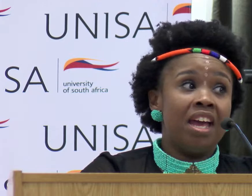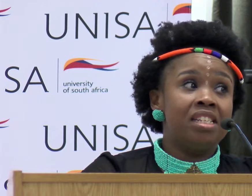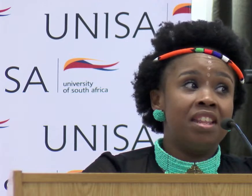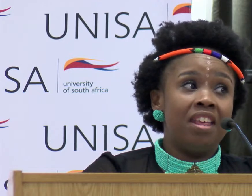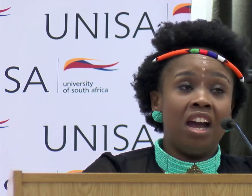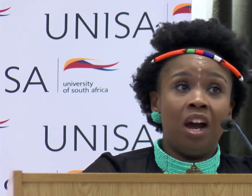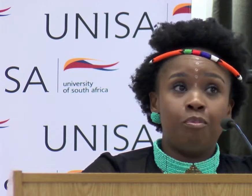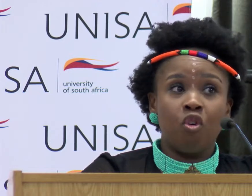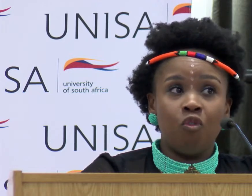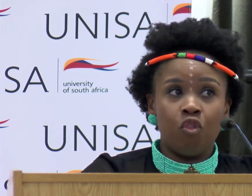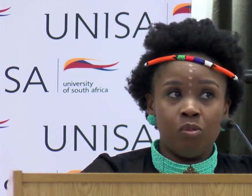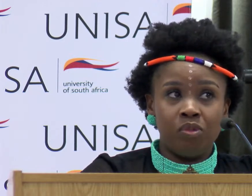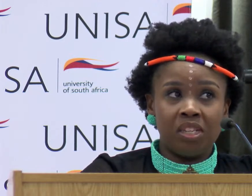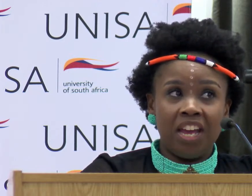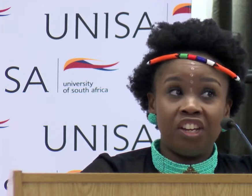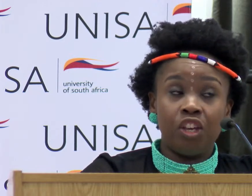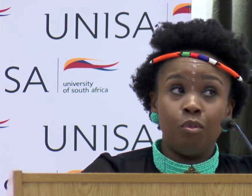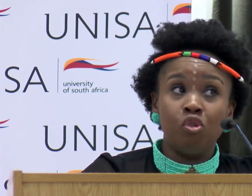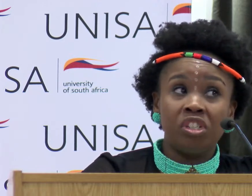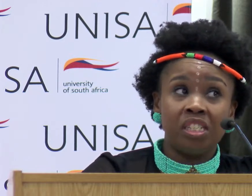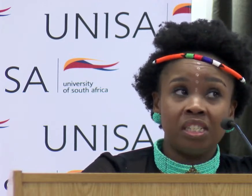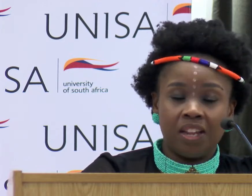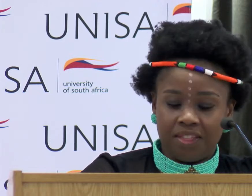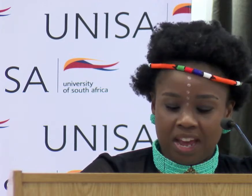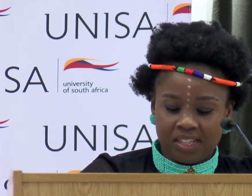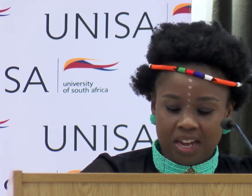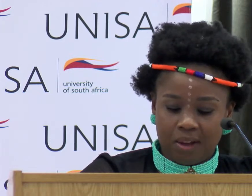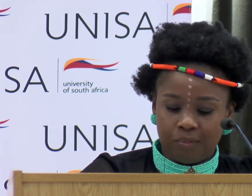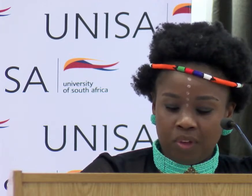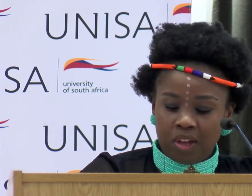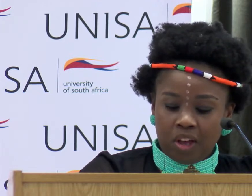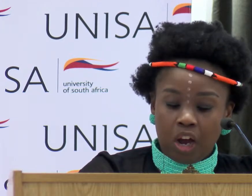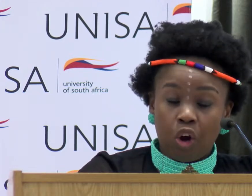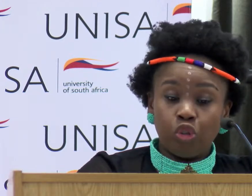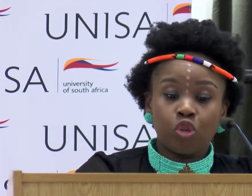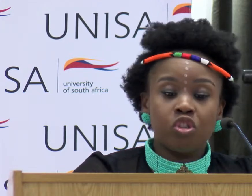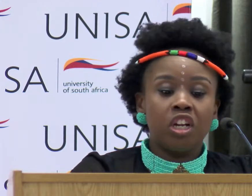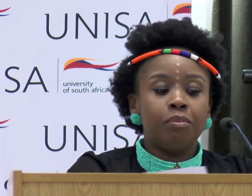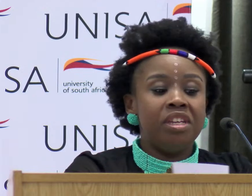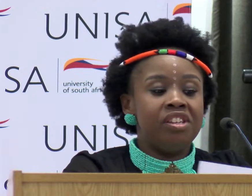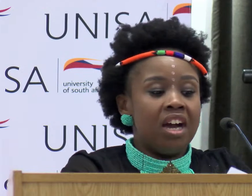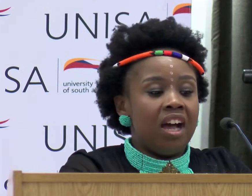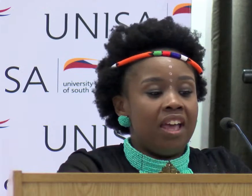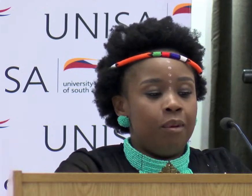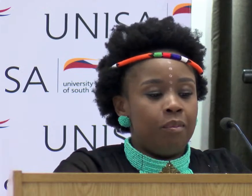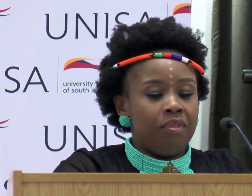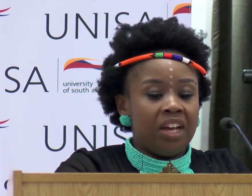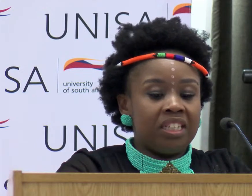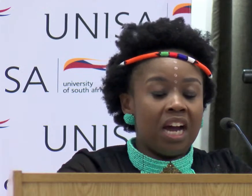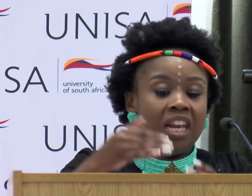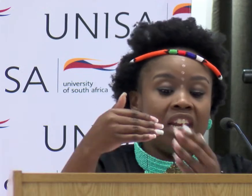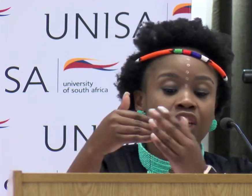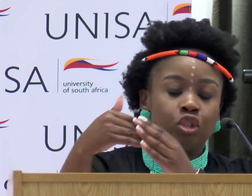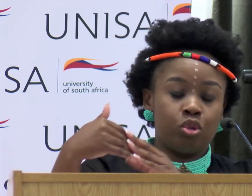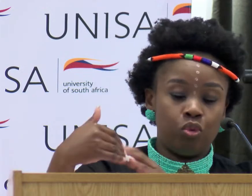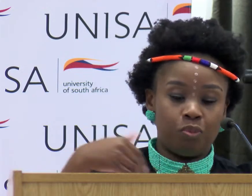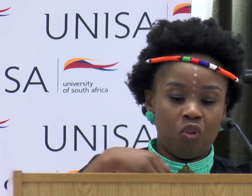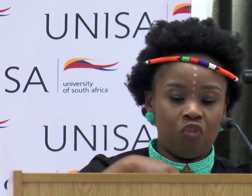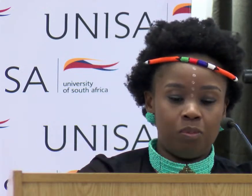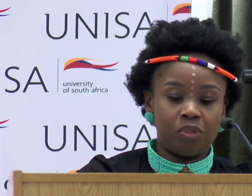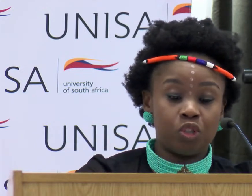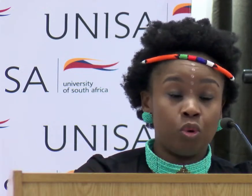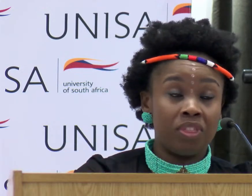find that there are proverbs and emojis that are on social media that are linked